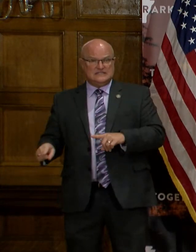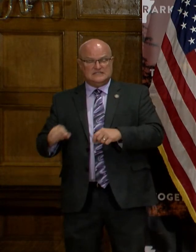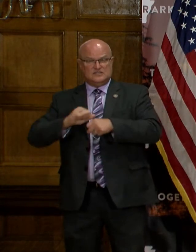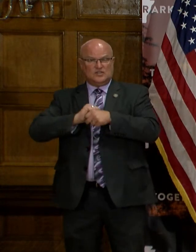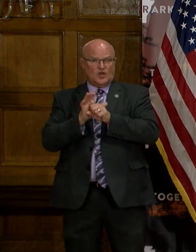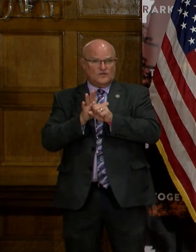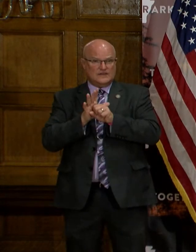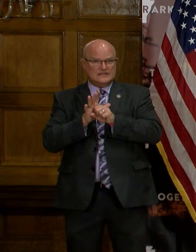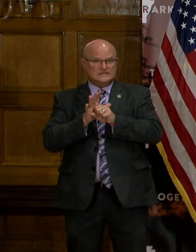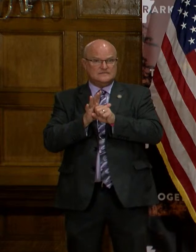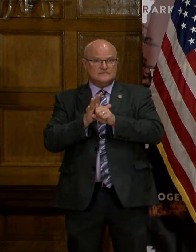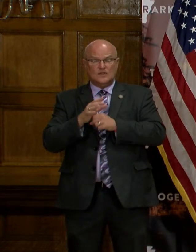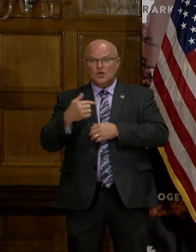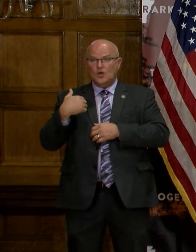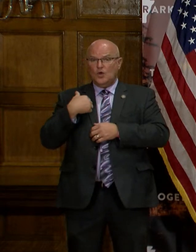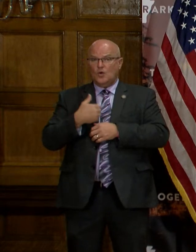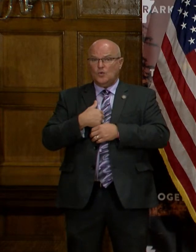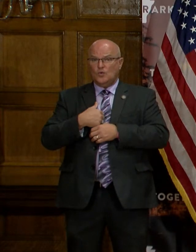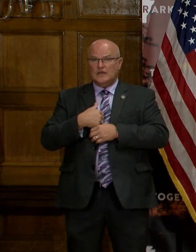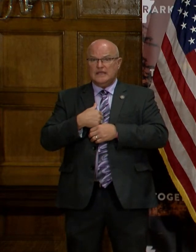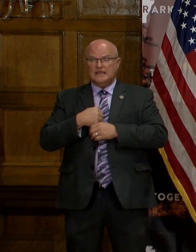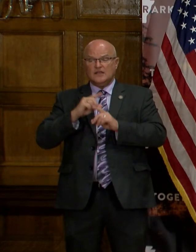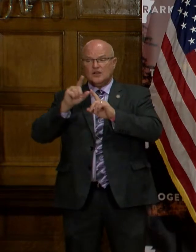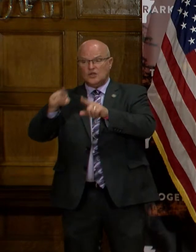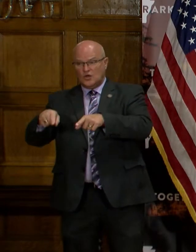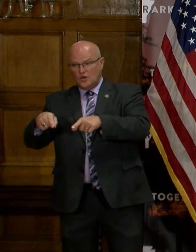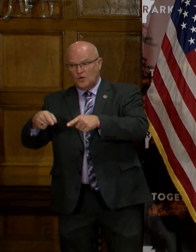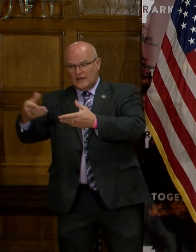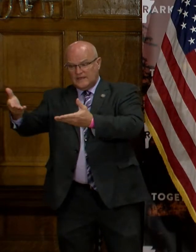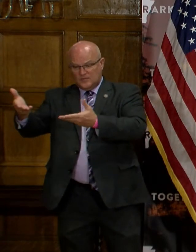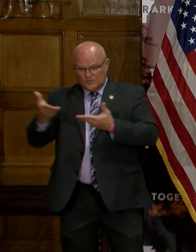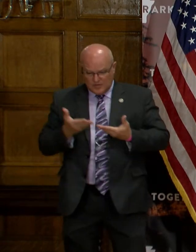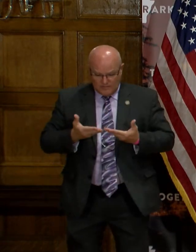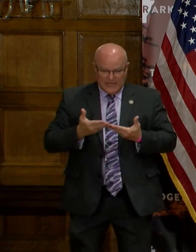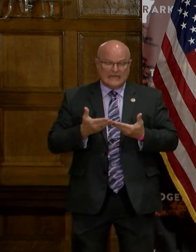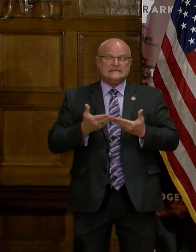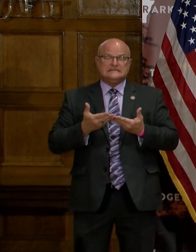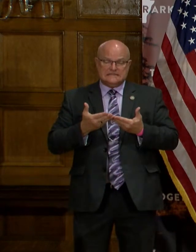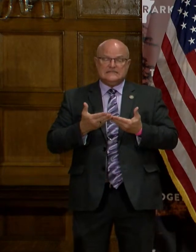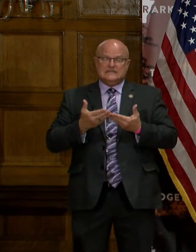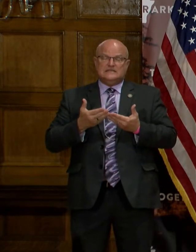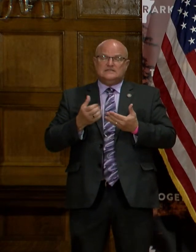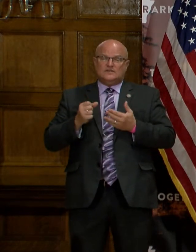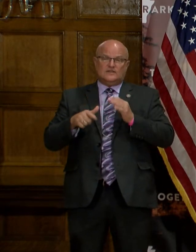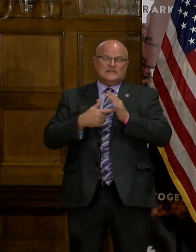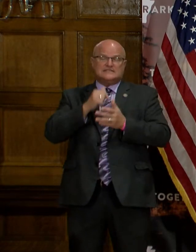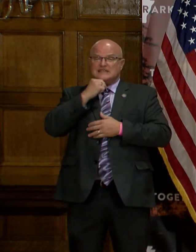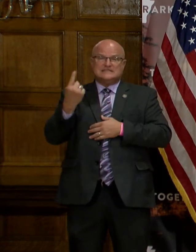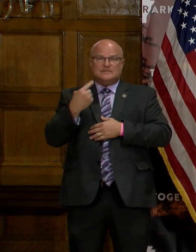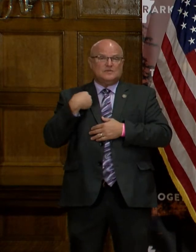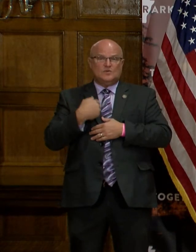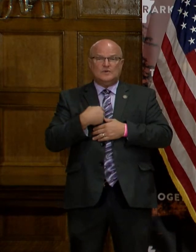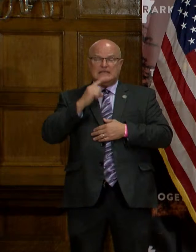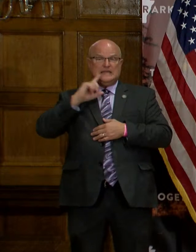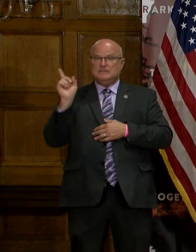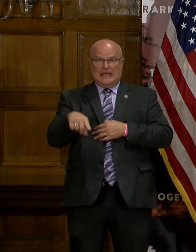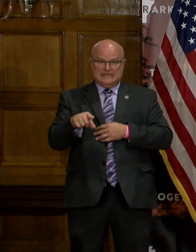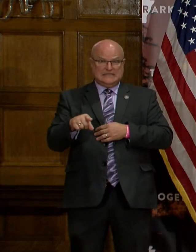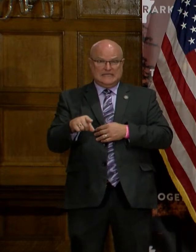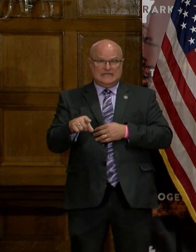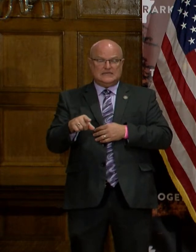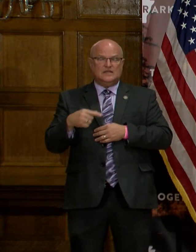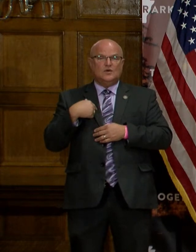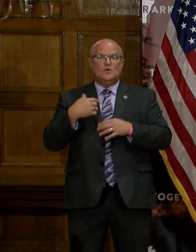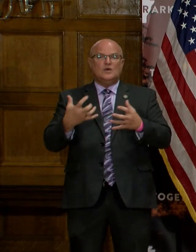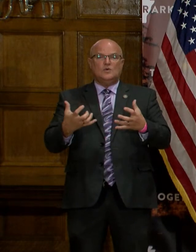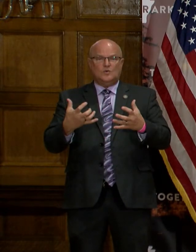of COVID. Are we going to bring something back if we leave? So this is not something that we can mandate. I simply